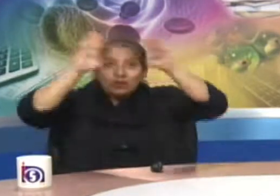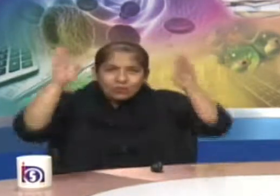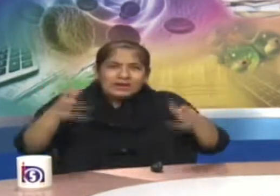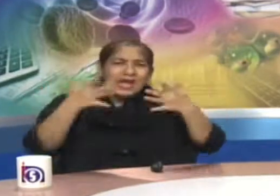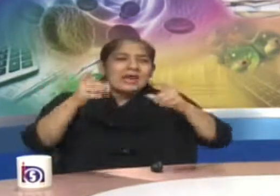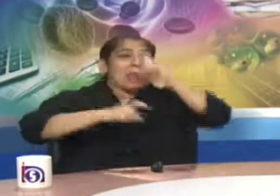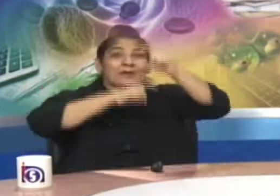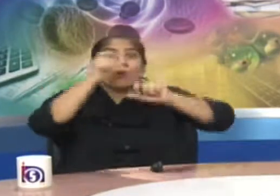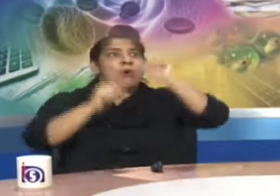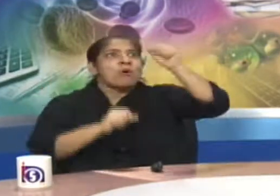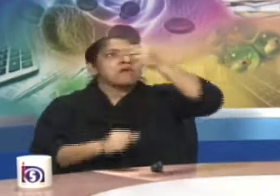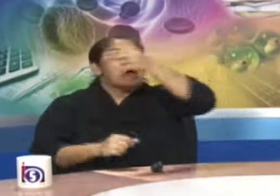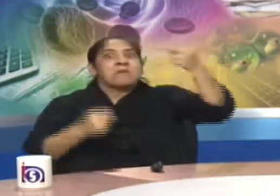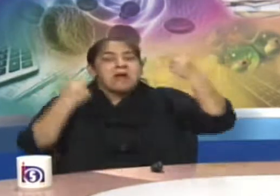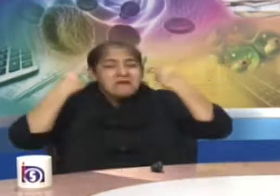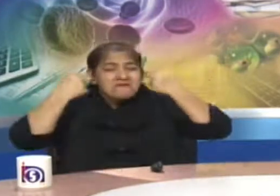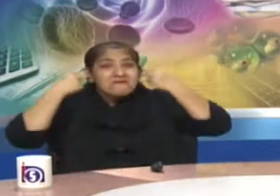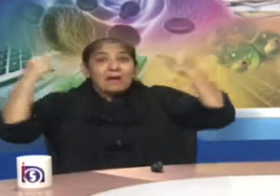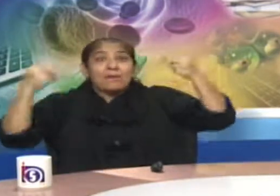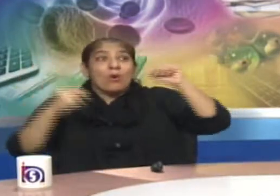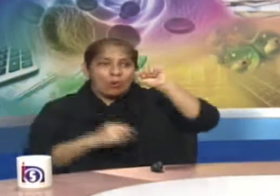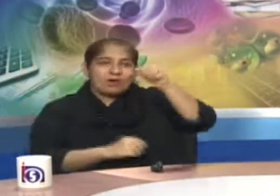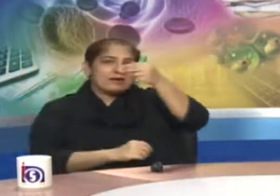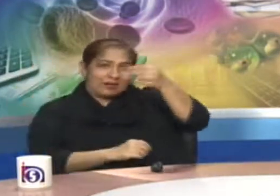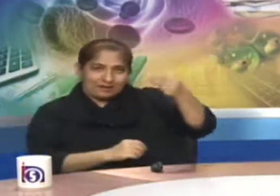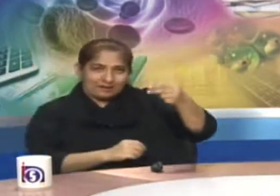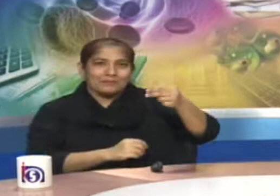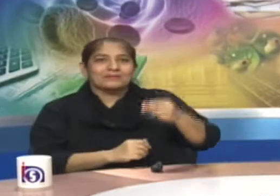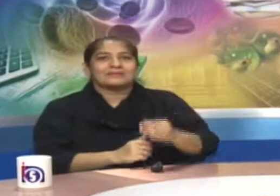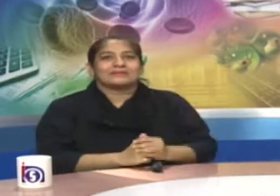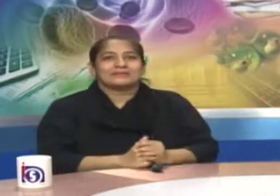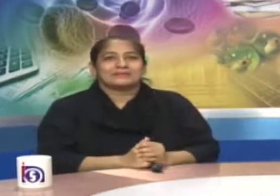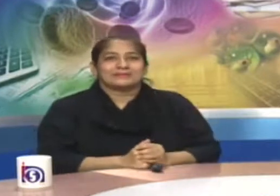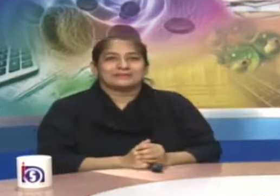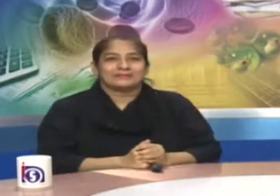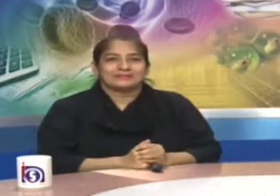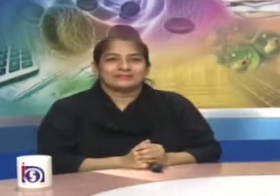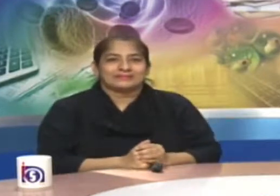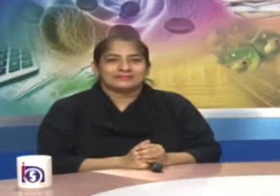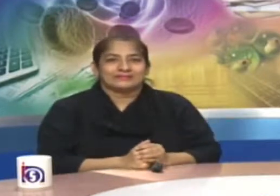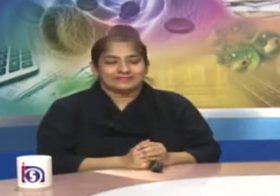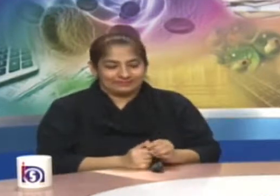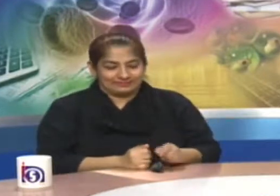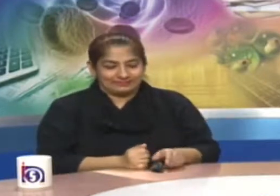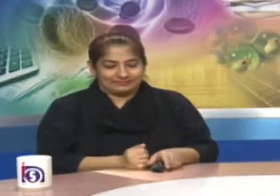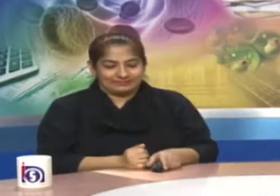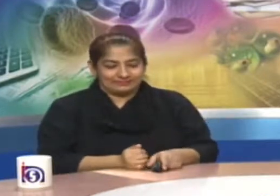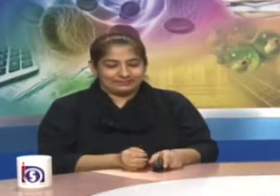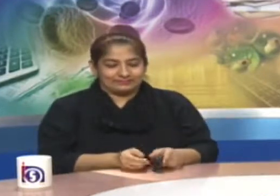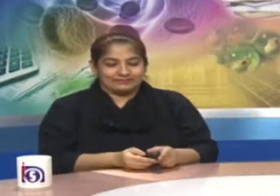Goodwill. When there is any company or there is any enterprise which is famous, that is a goodwill.